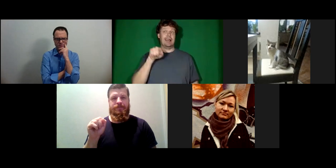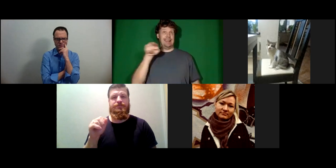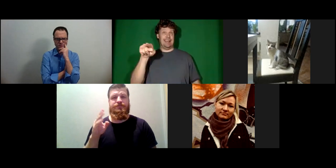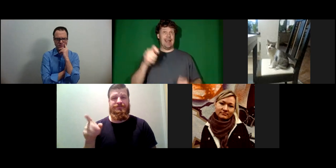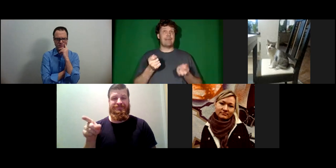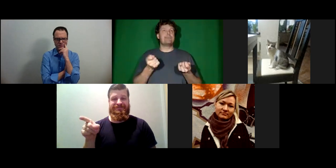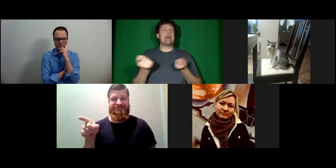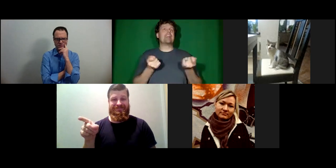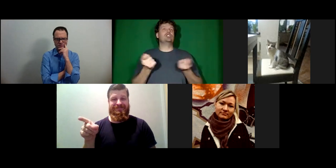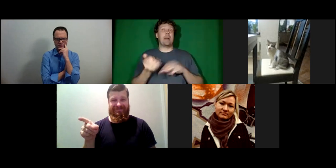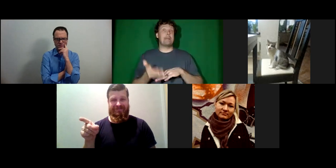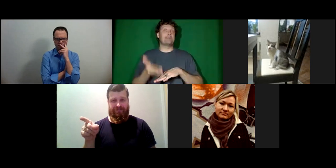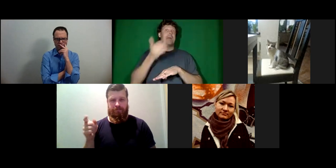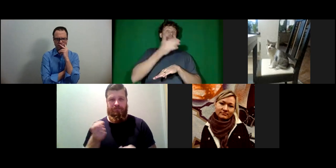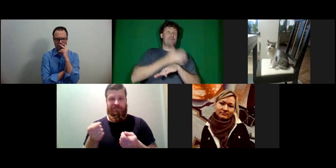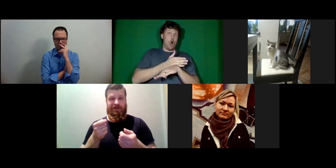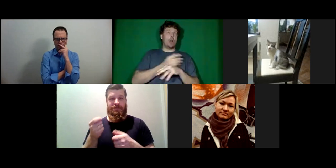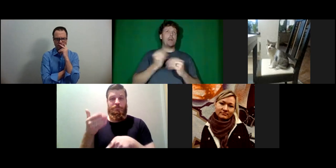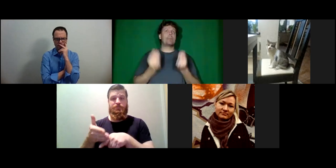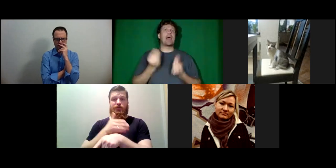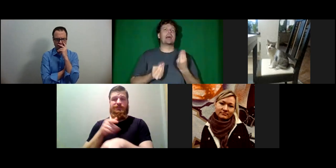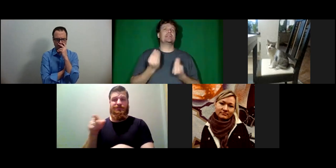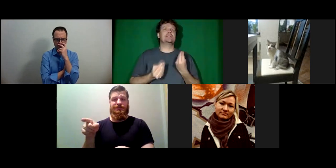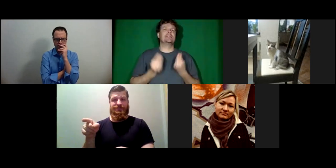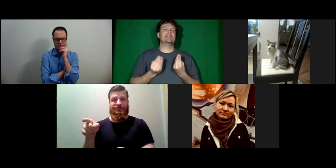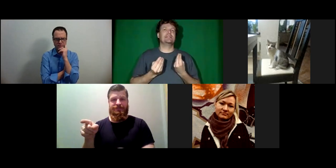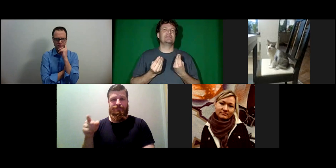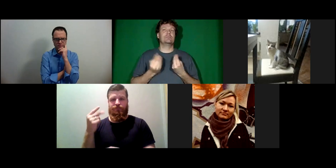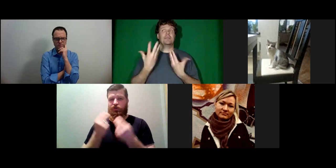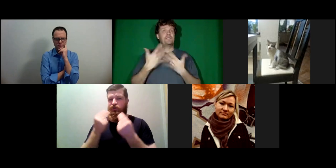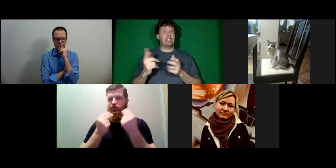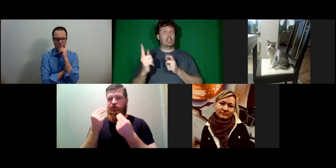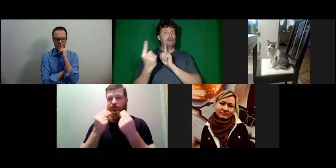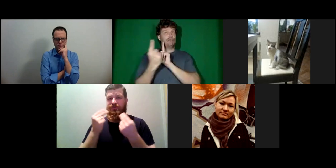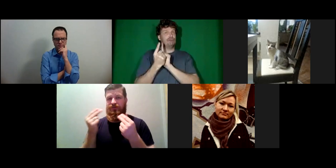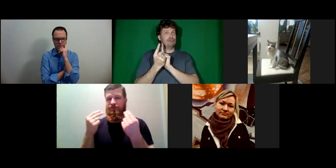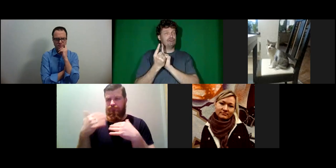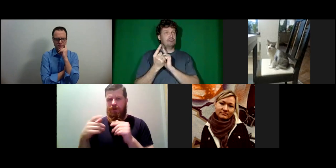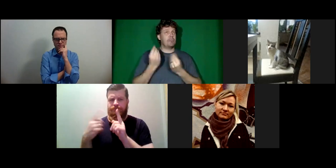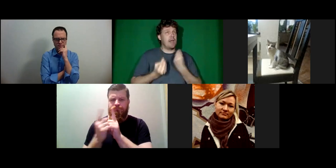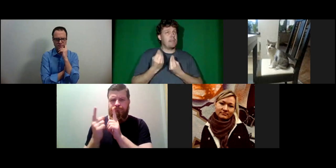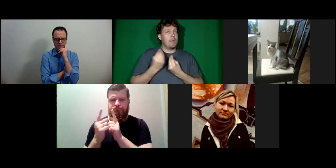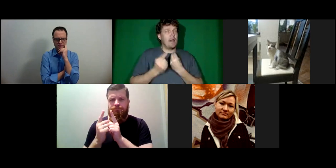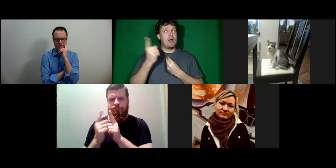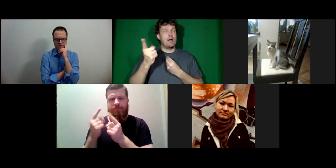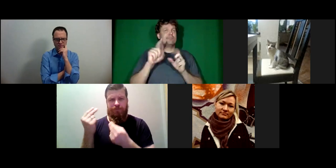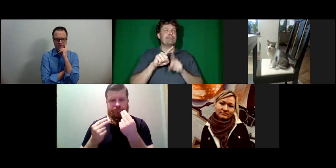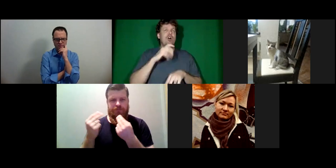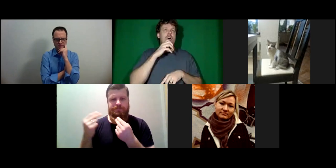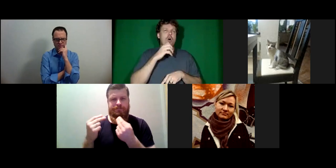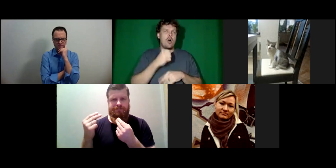gentleman, Boris. He was a previous manager, but before he was a manager, he was a player.